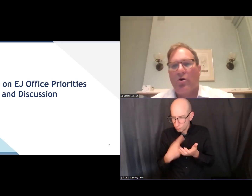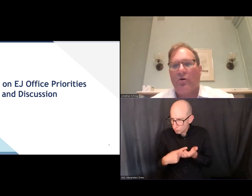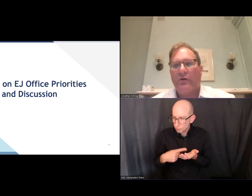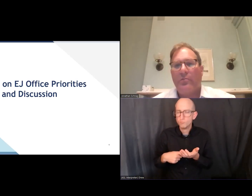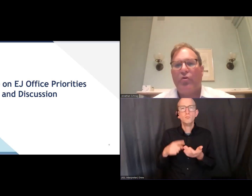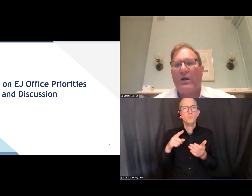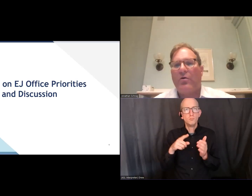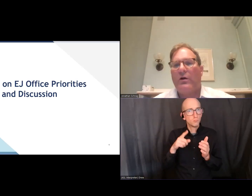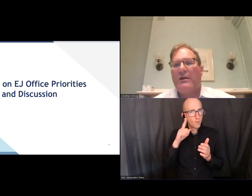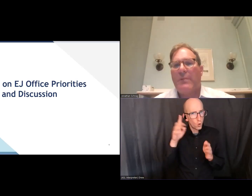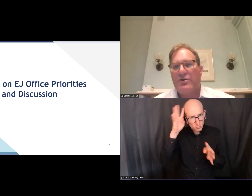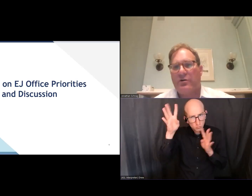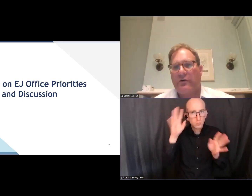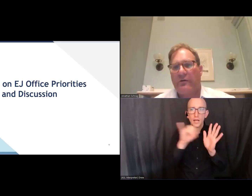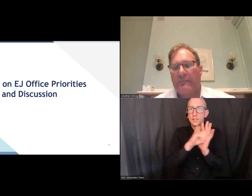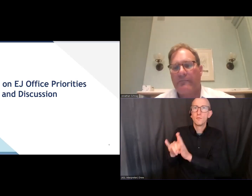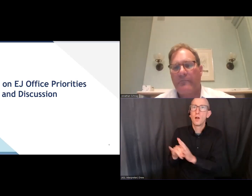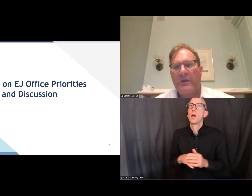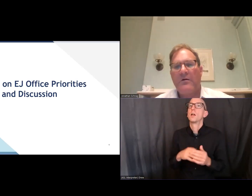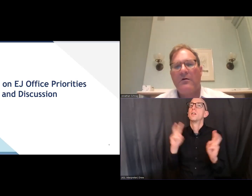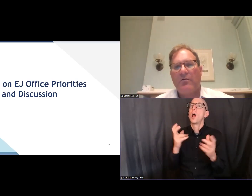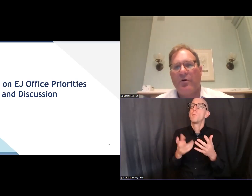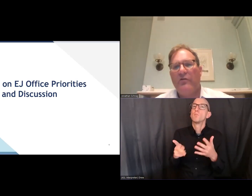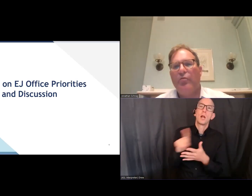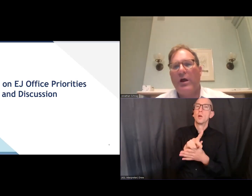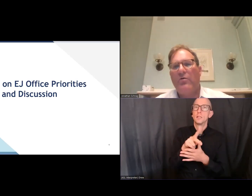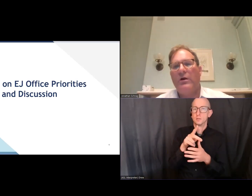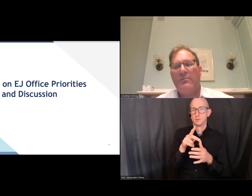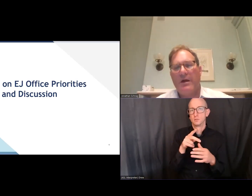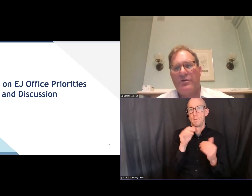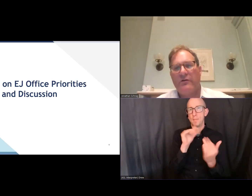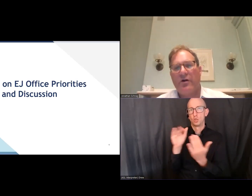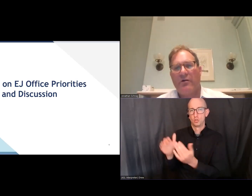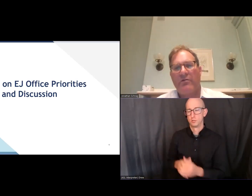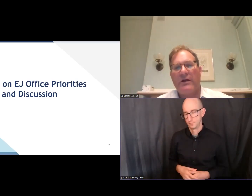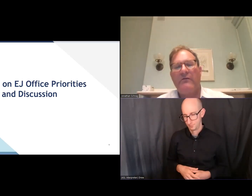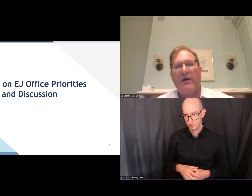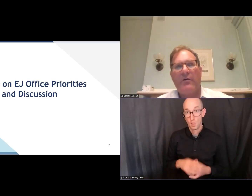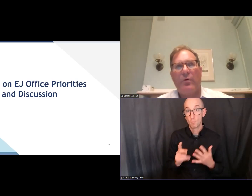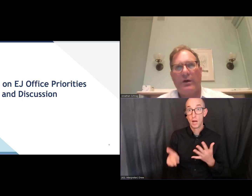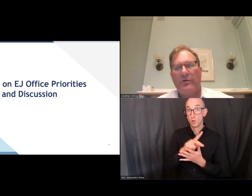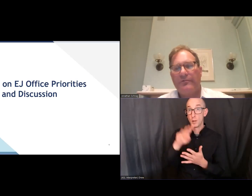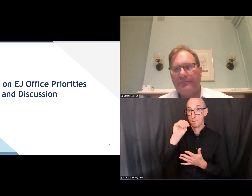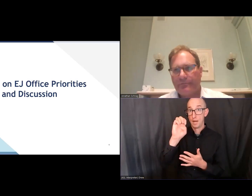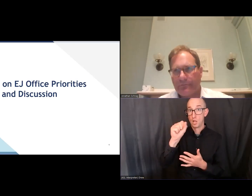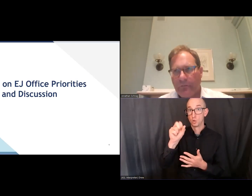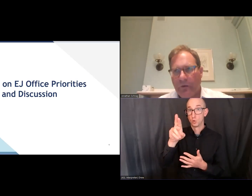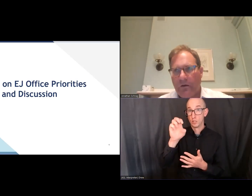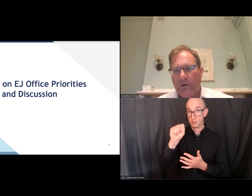are called priority measures. Those priority measures are things that